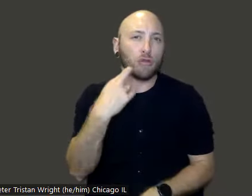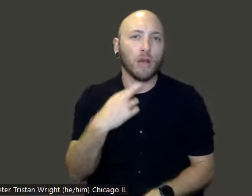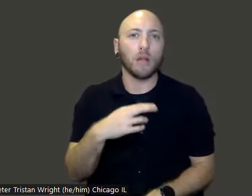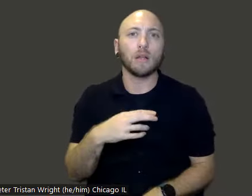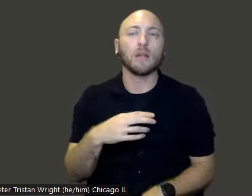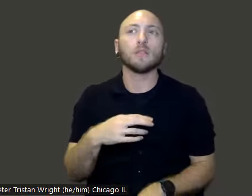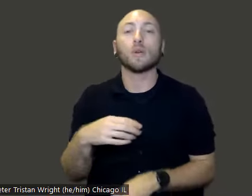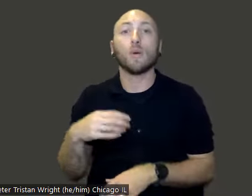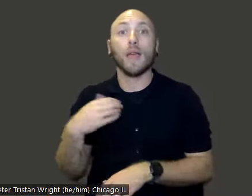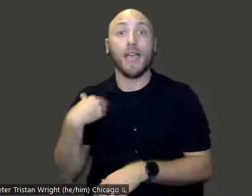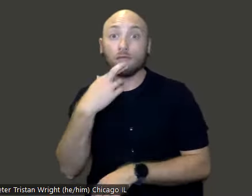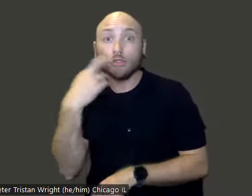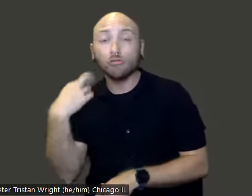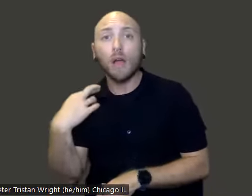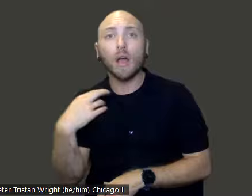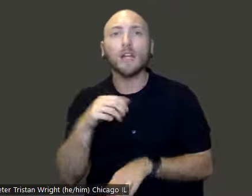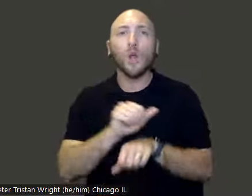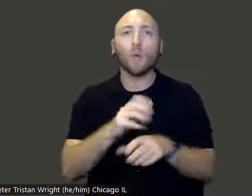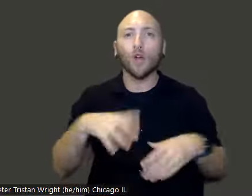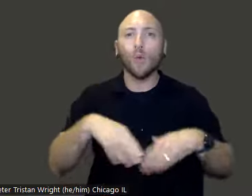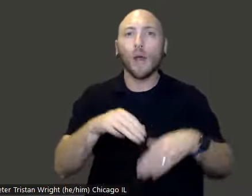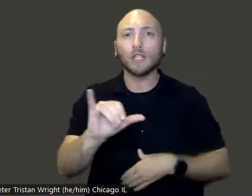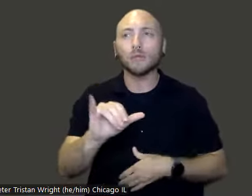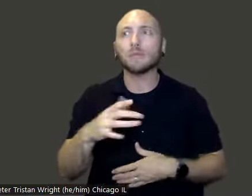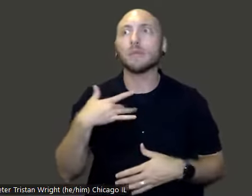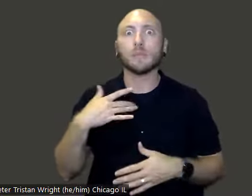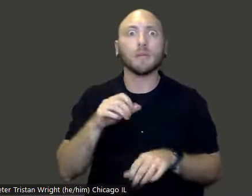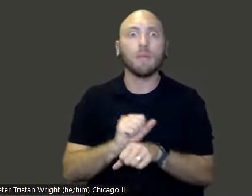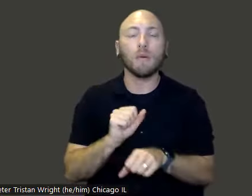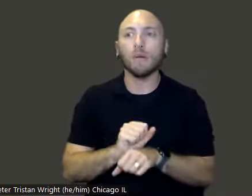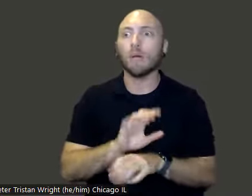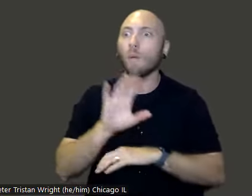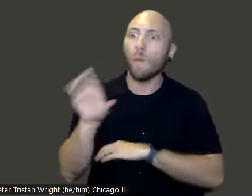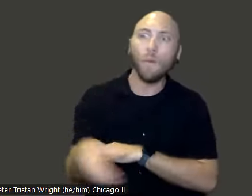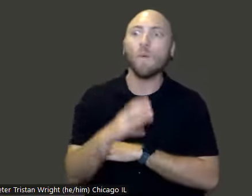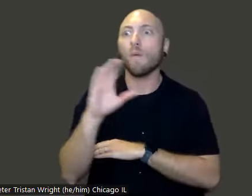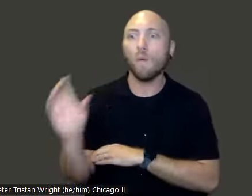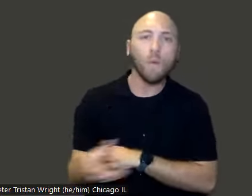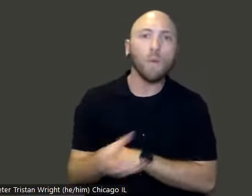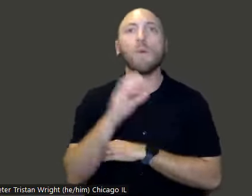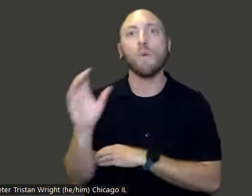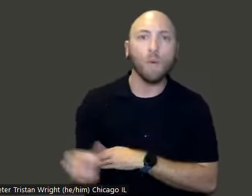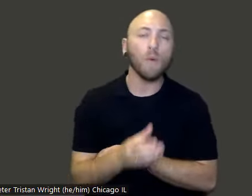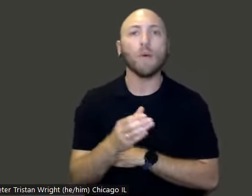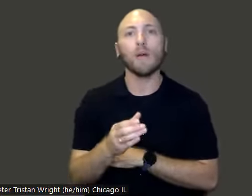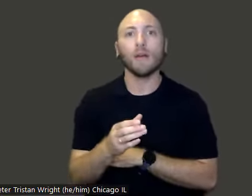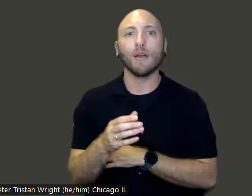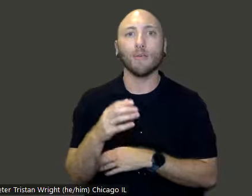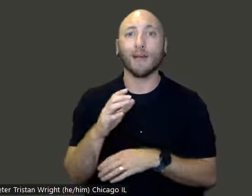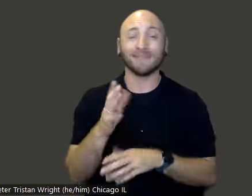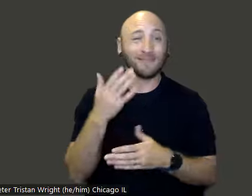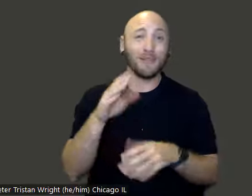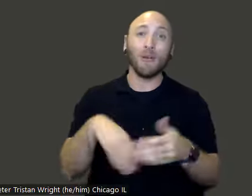industry. So they're out there working till 4 in the morning. Going to work at 9.